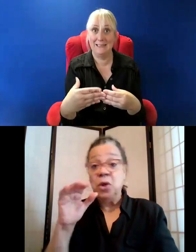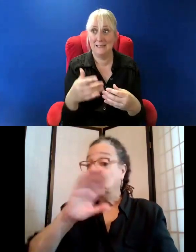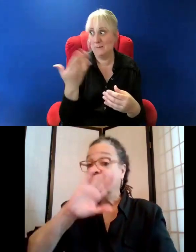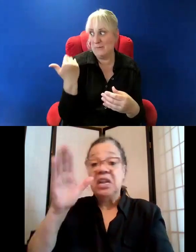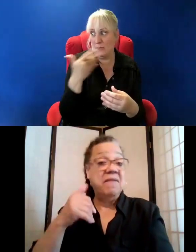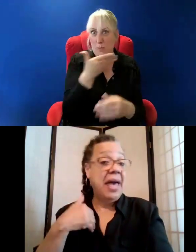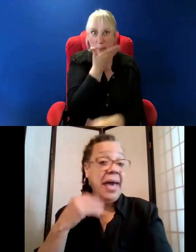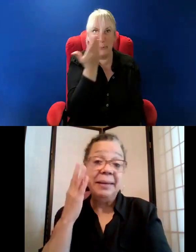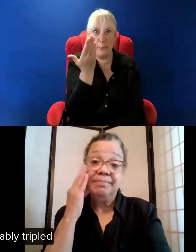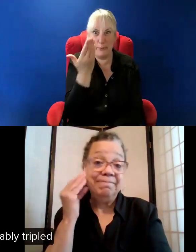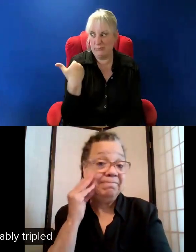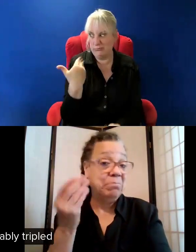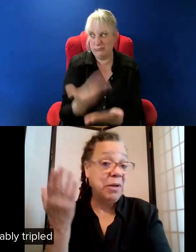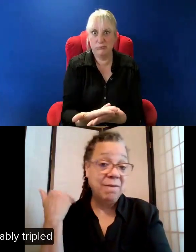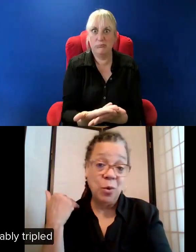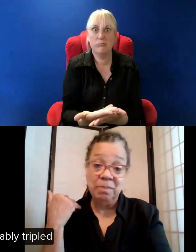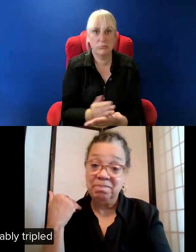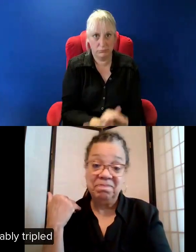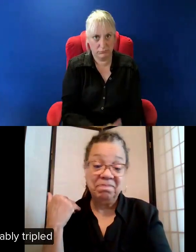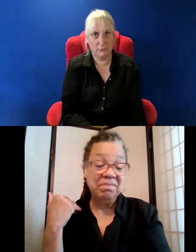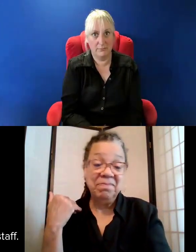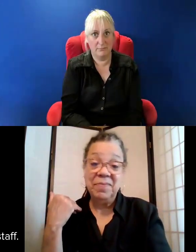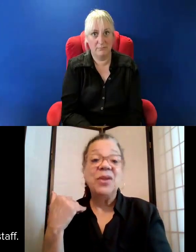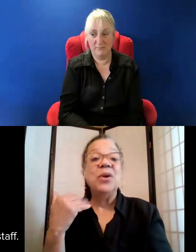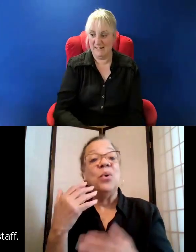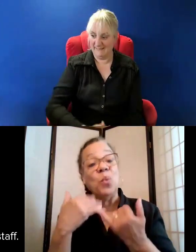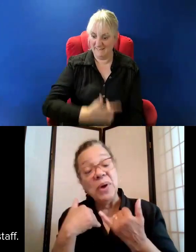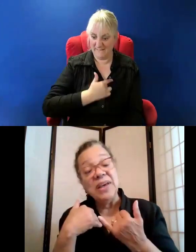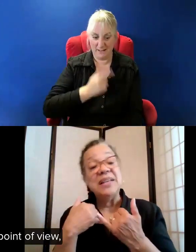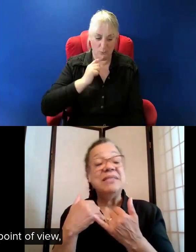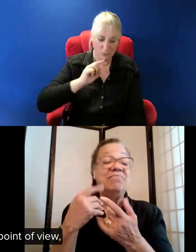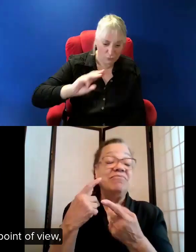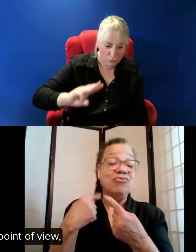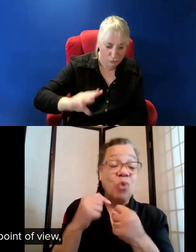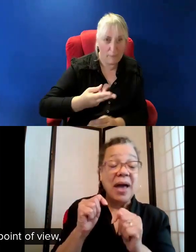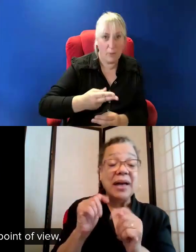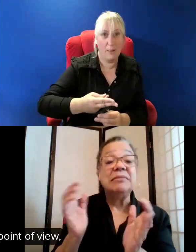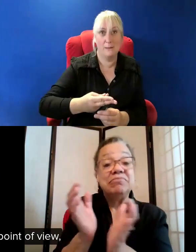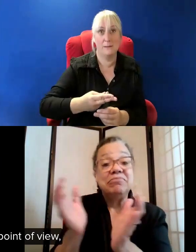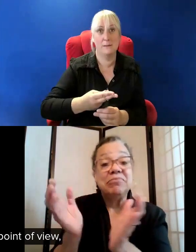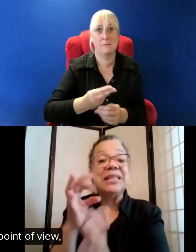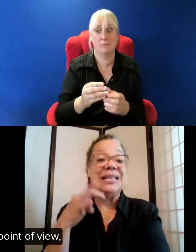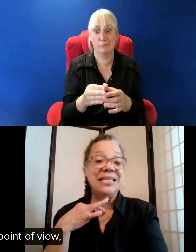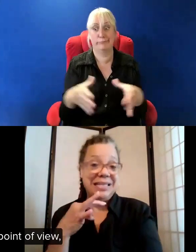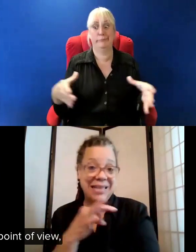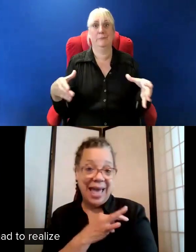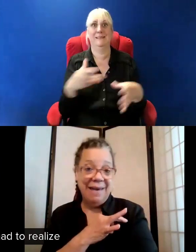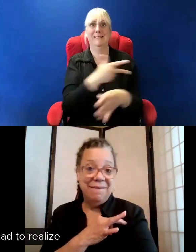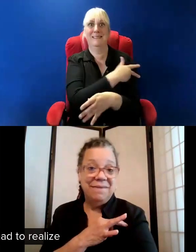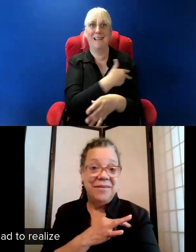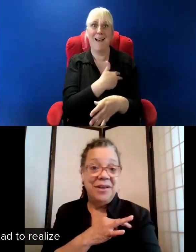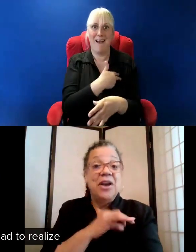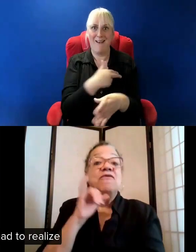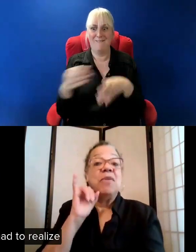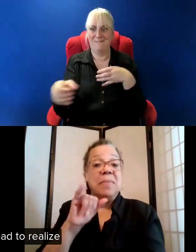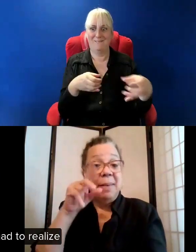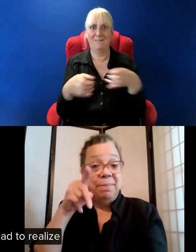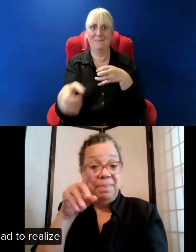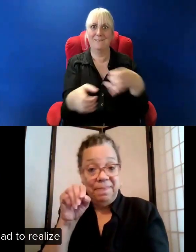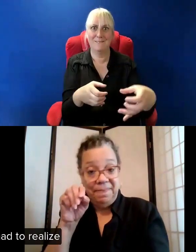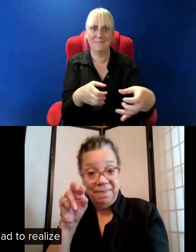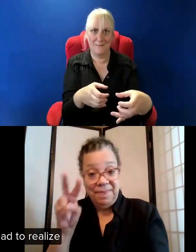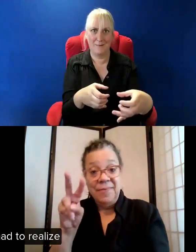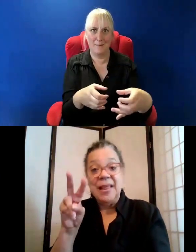before. We've probably tripled our staff. So from that point of view, I very much had